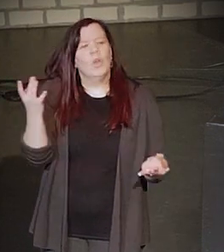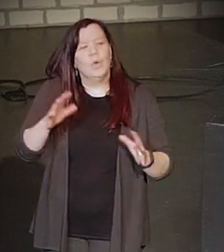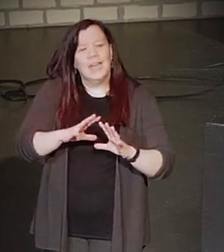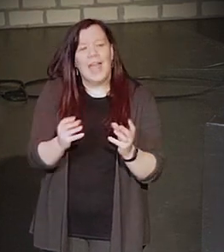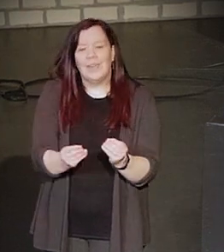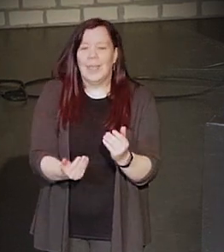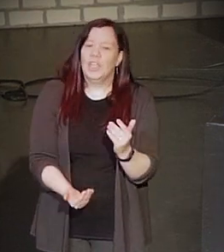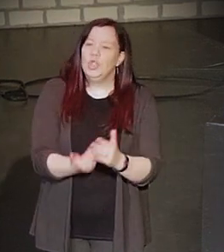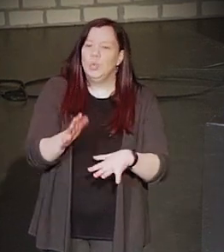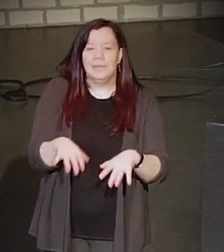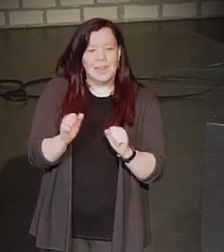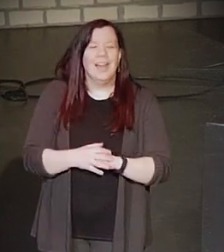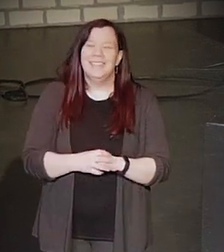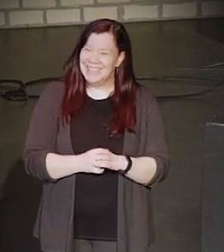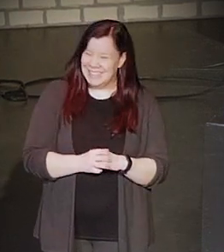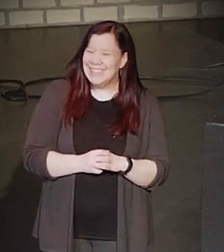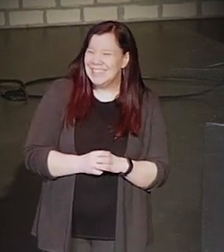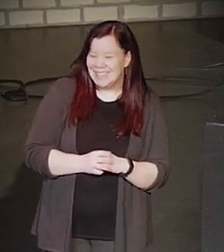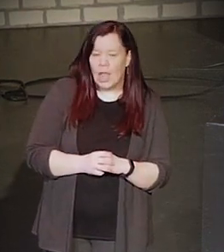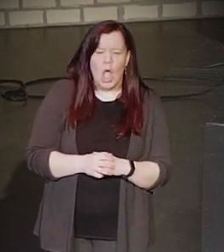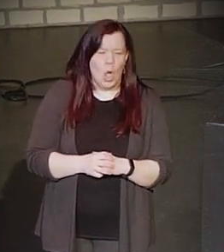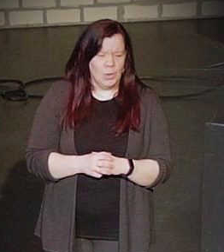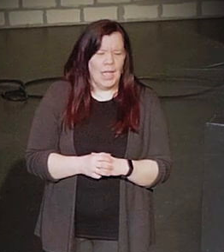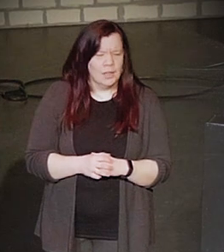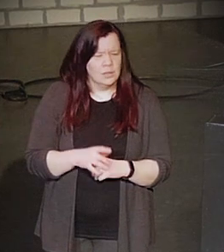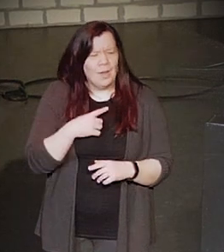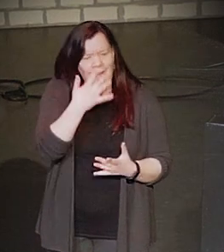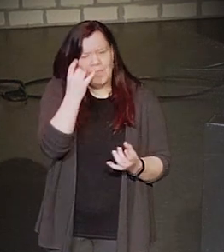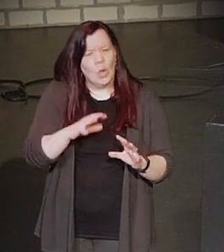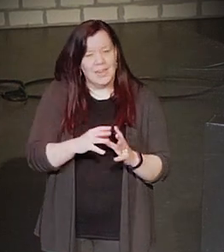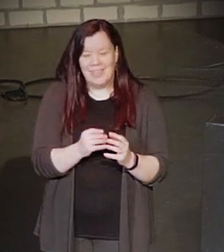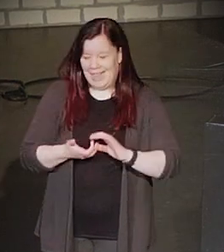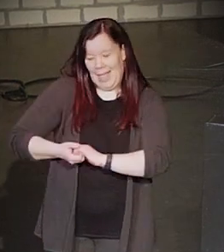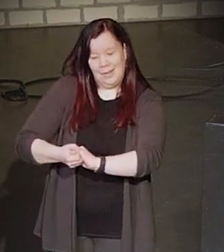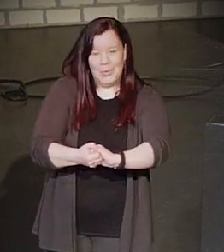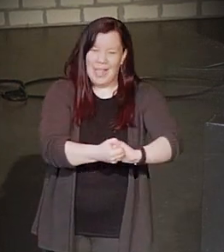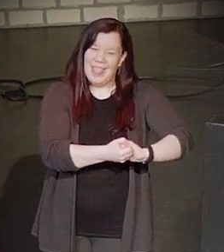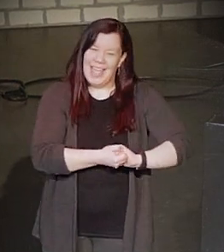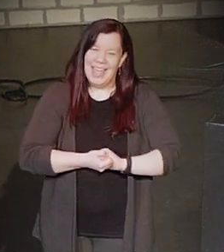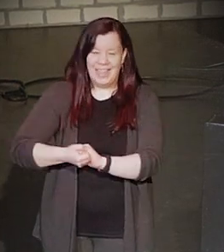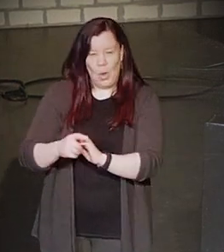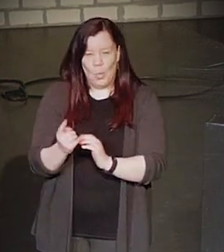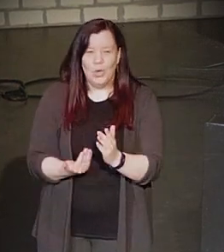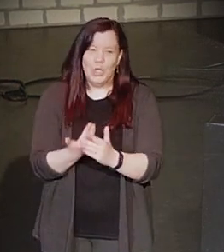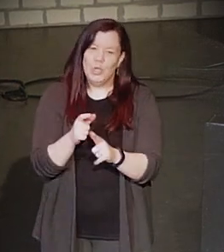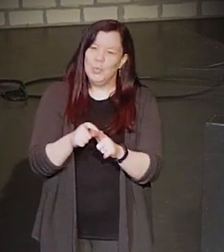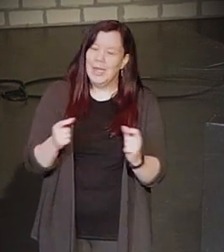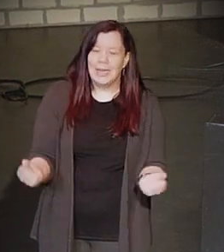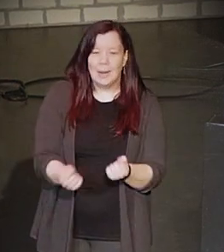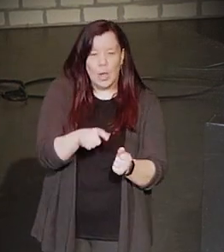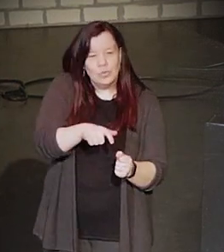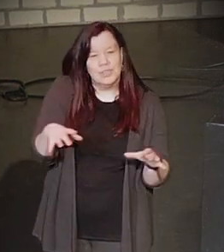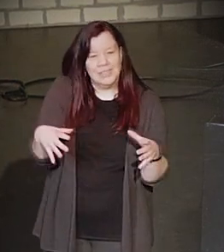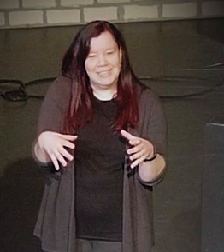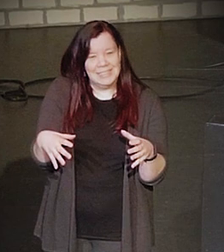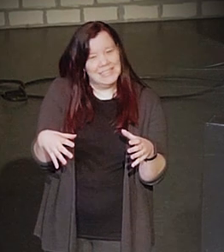slate was wiped clean. And everyone supposedly came back together as one new democratic